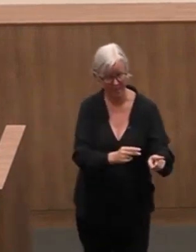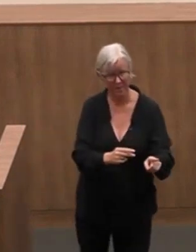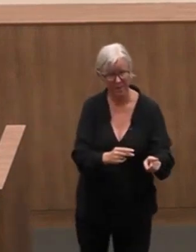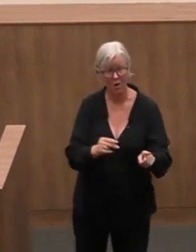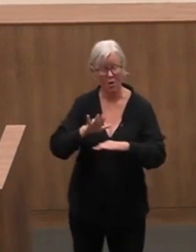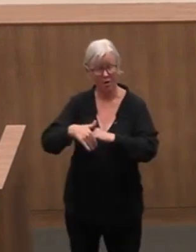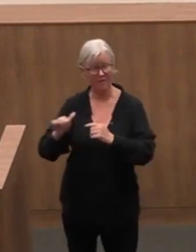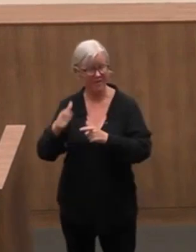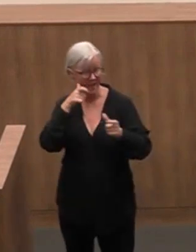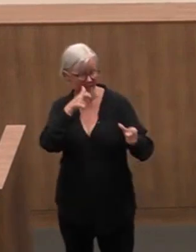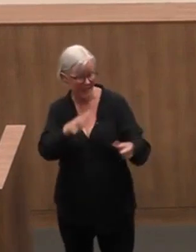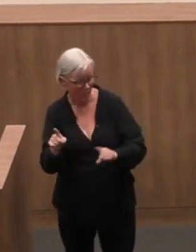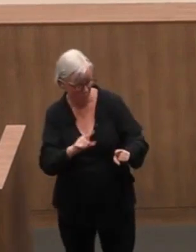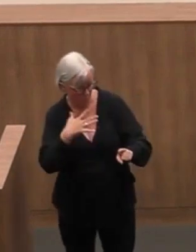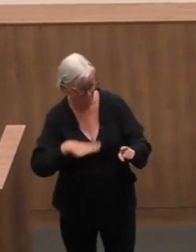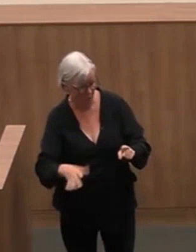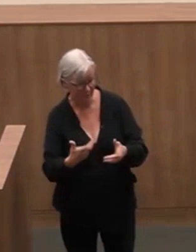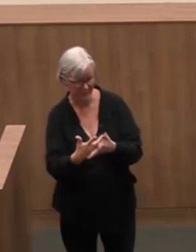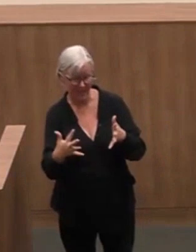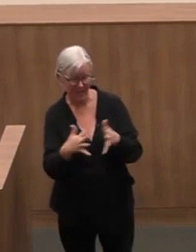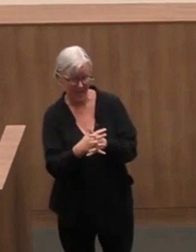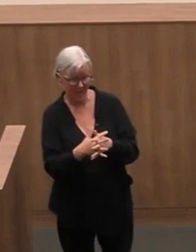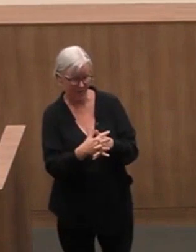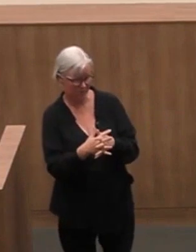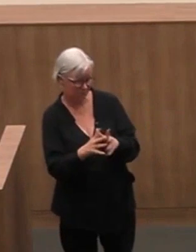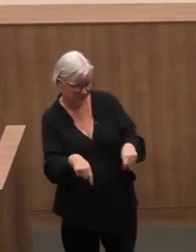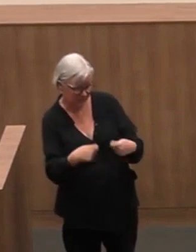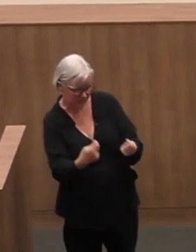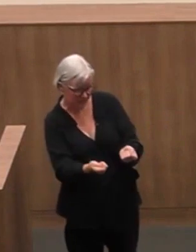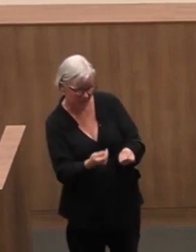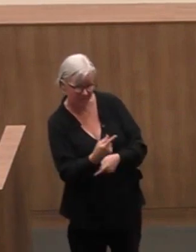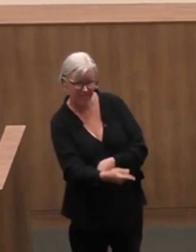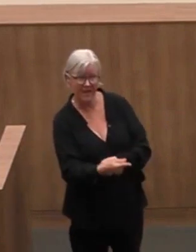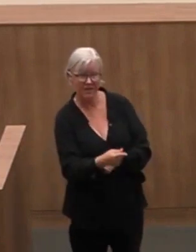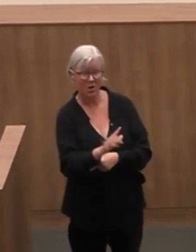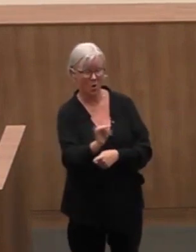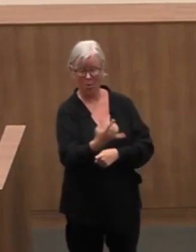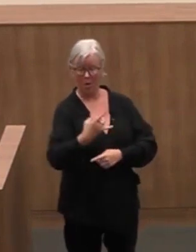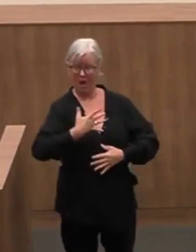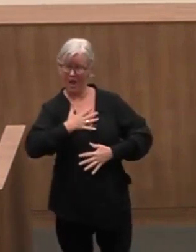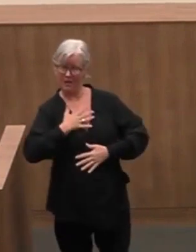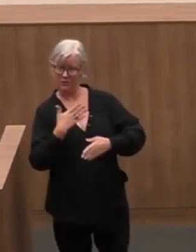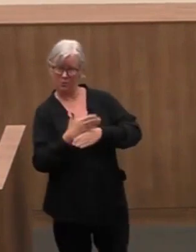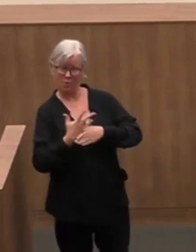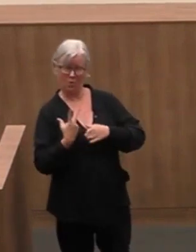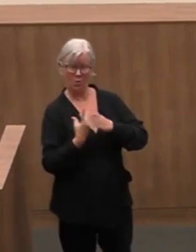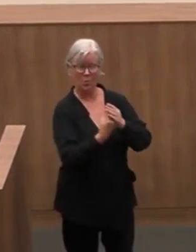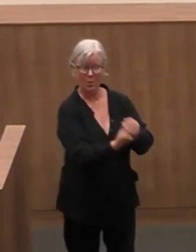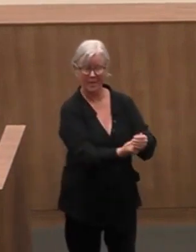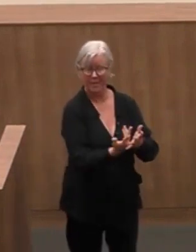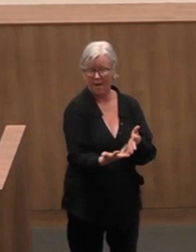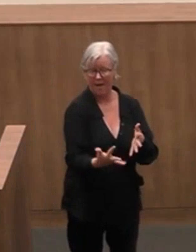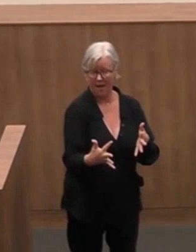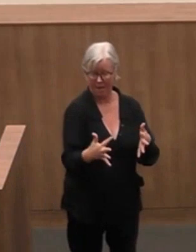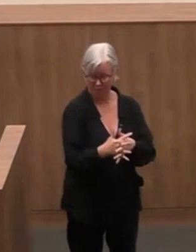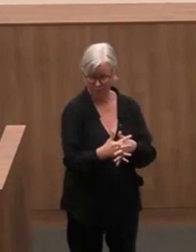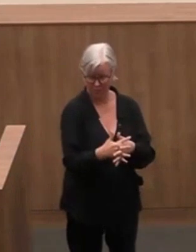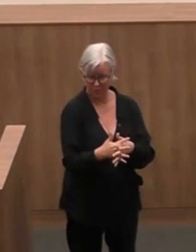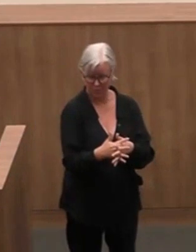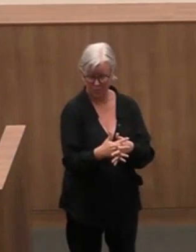how they want their care to be delivered, or for us to be working together. There's